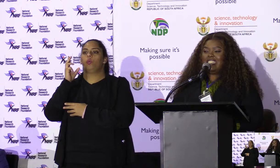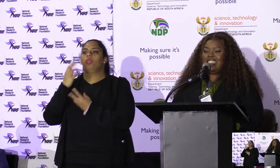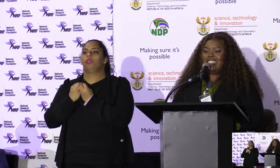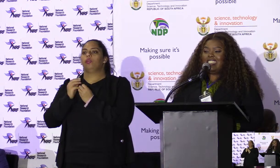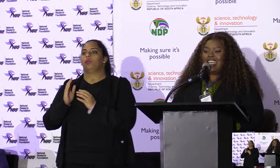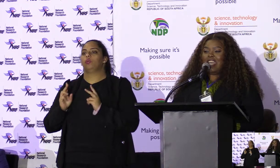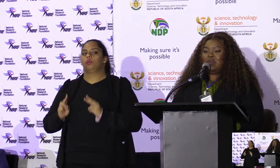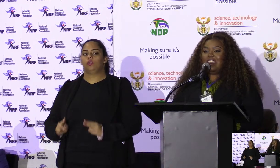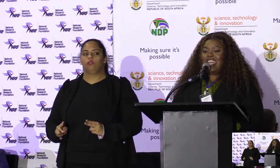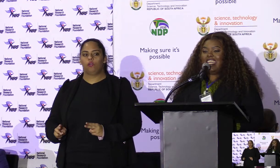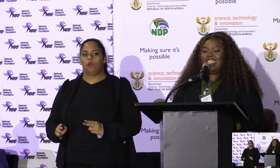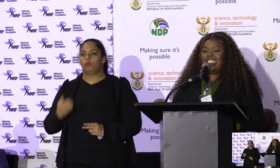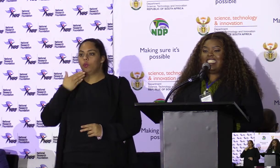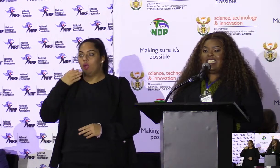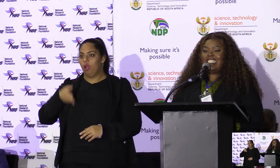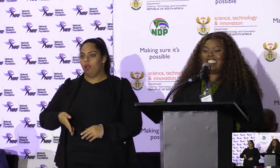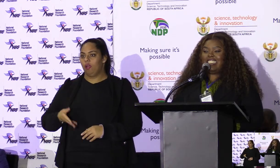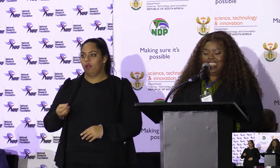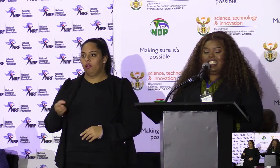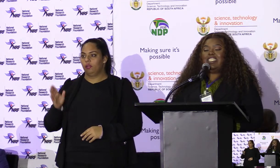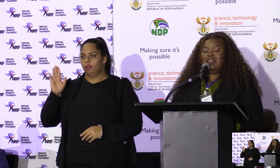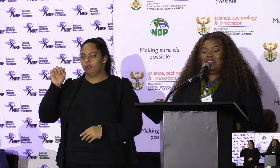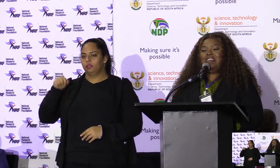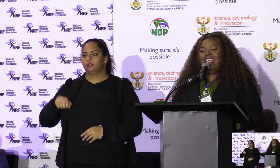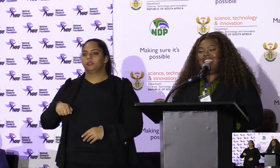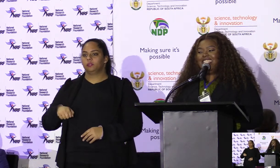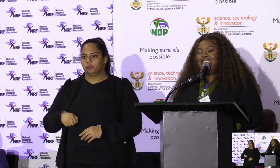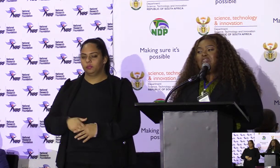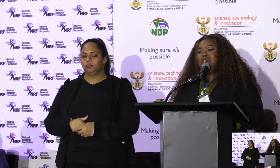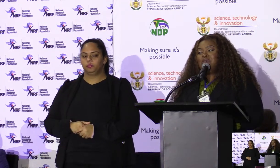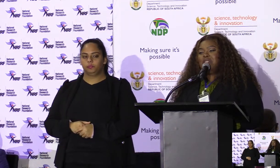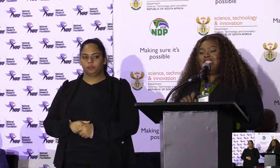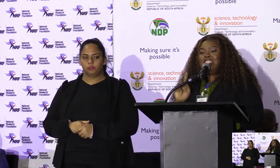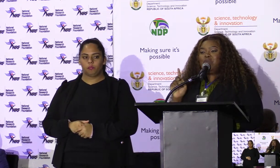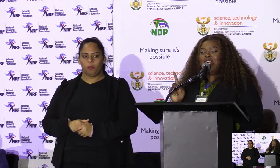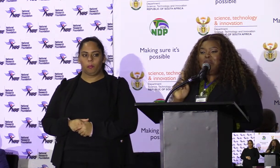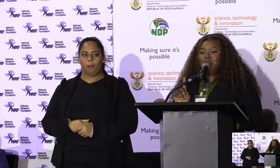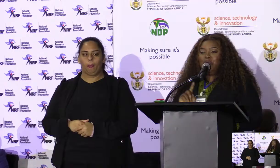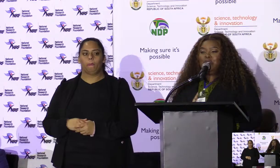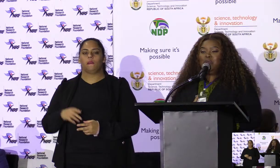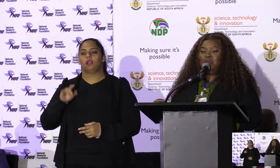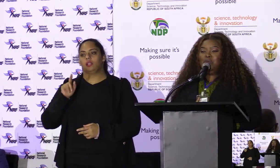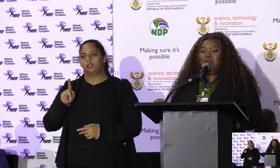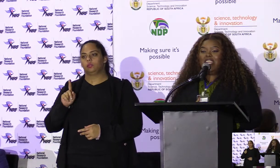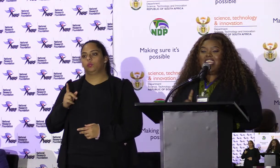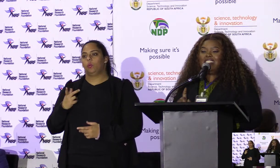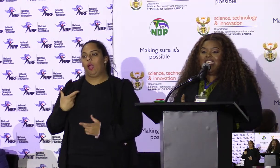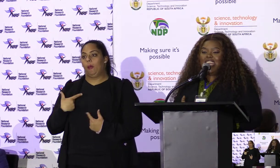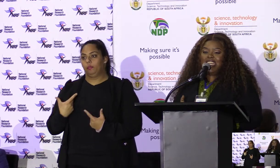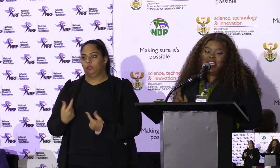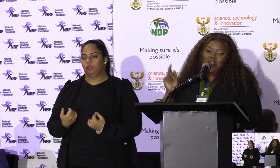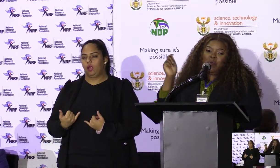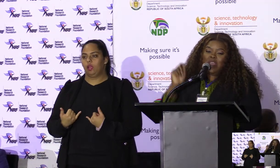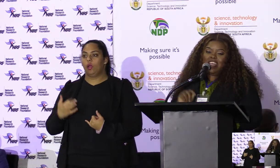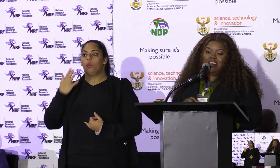uniform, right? Are you here? Okay. So this is what I'm going to do. When